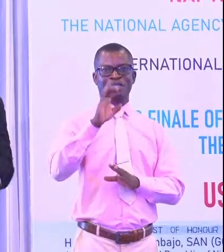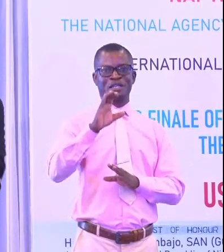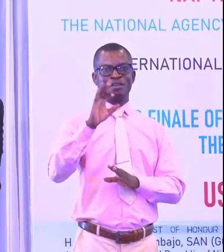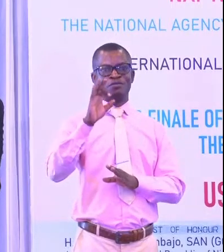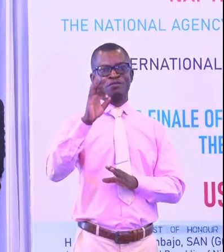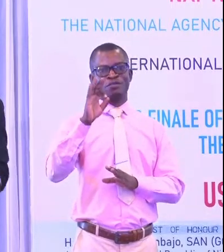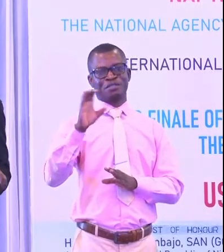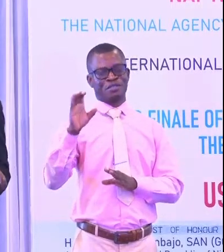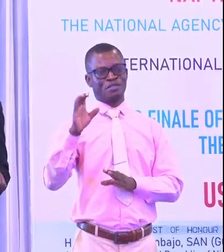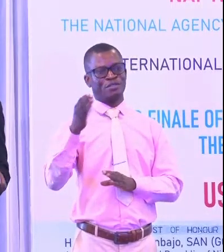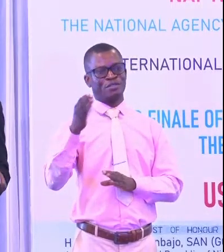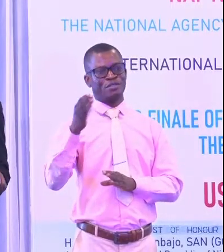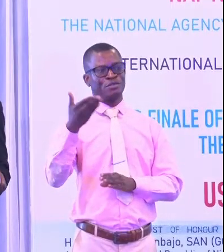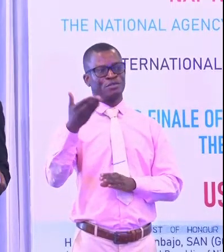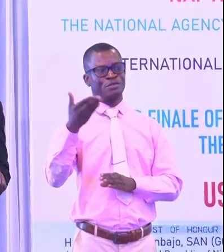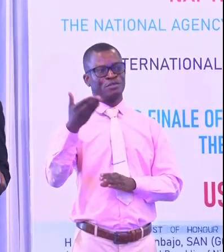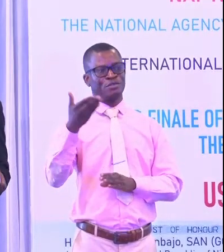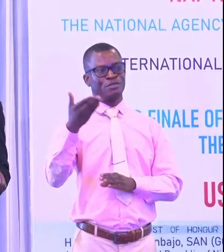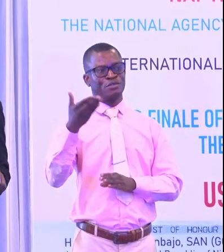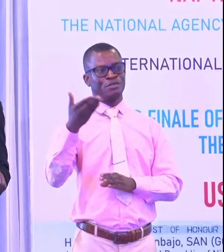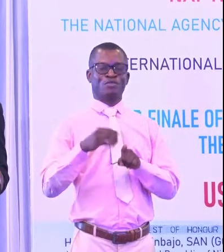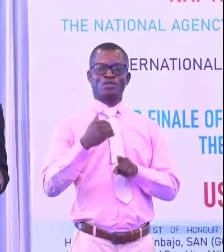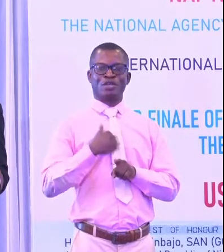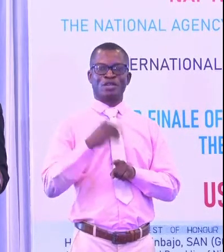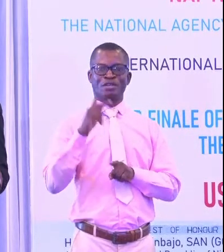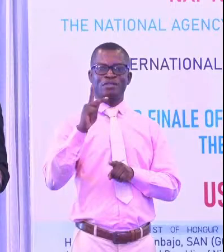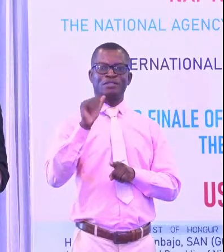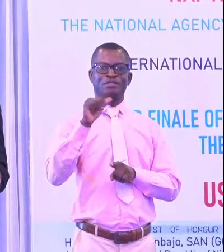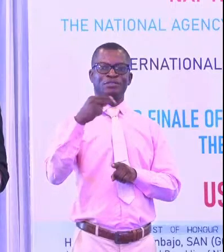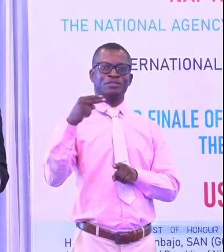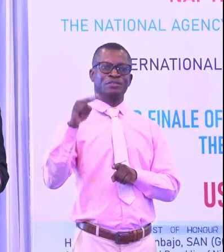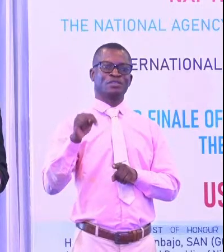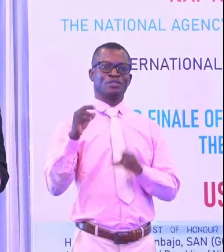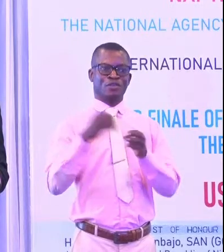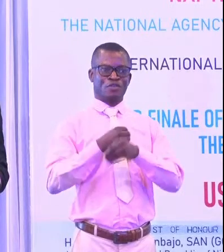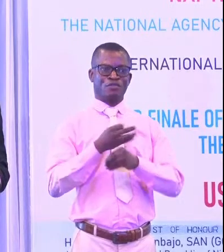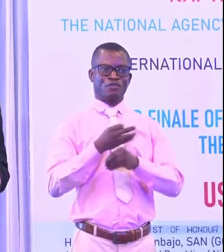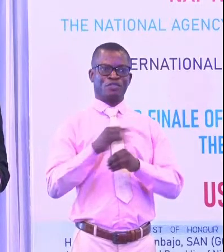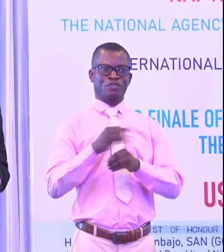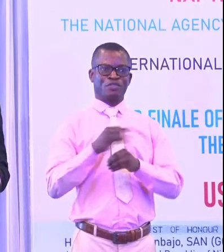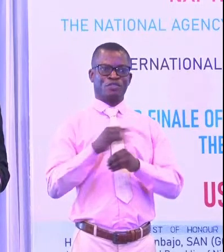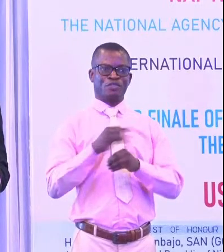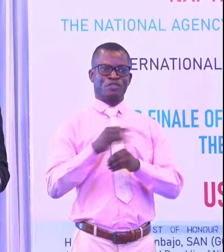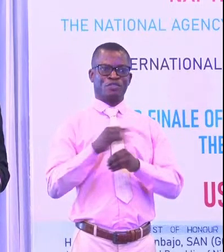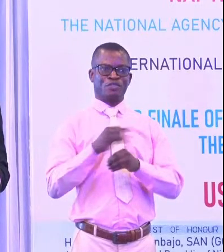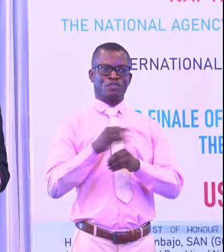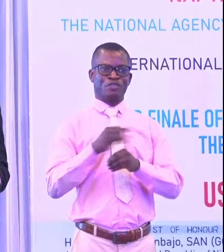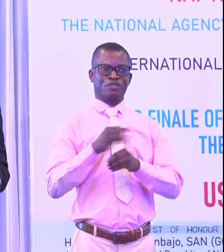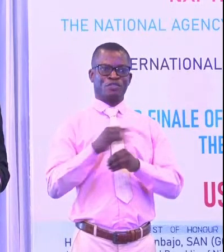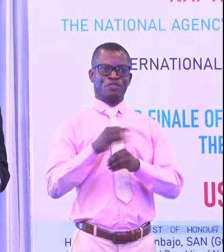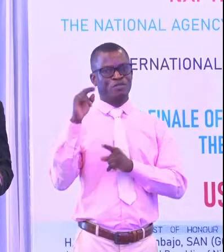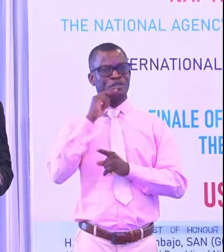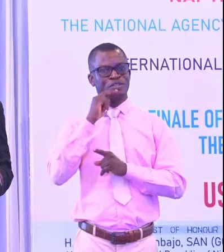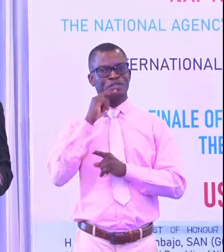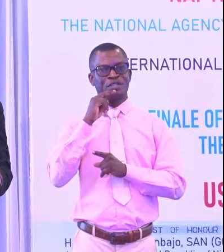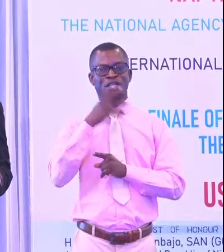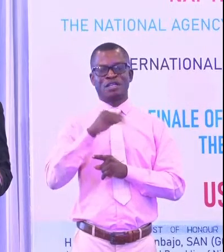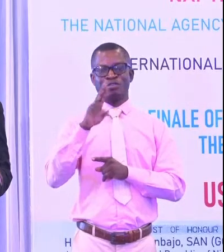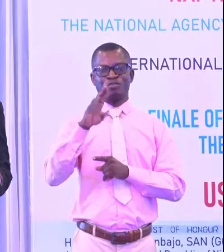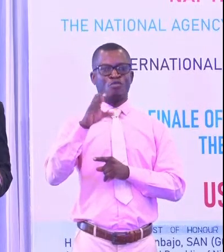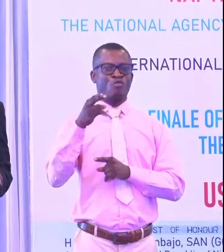welcome. We have Mr. Kalu Anya of the Office of the Secretary to the Government of the Federation, and Mr. Uche